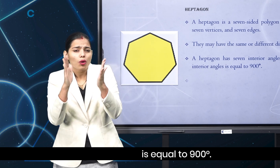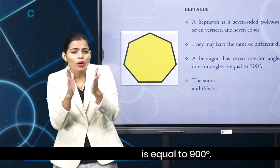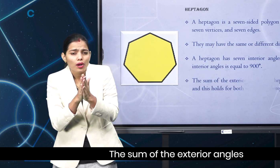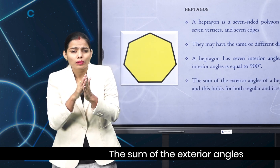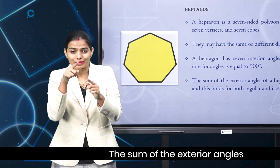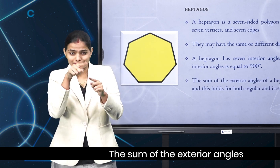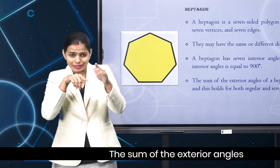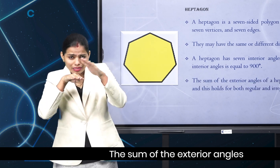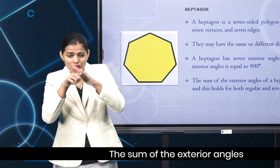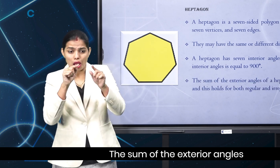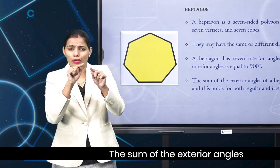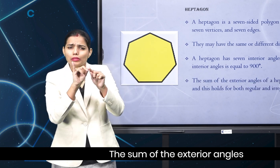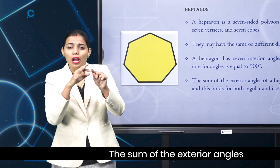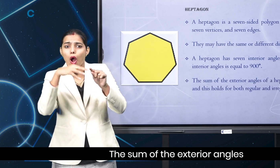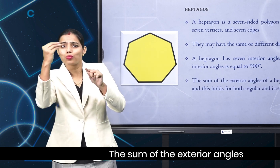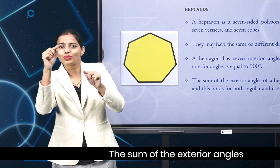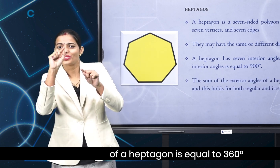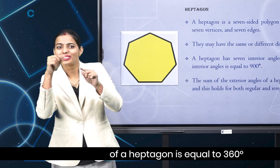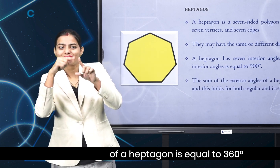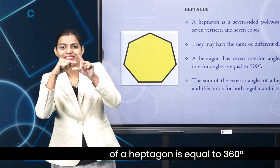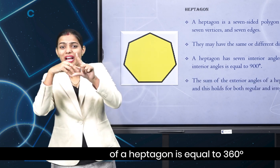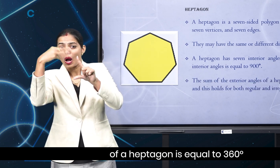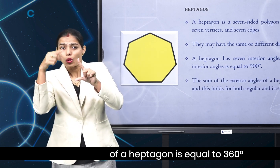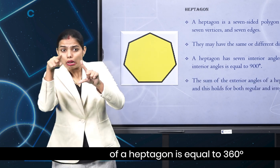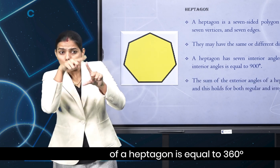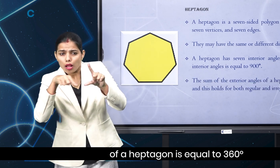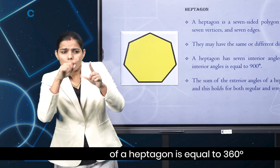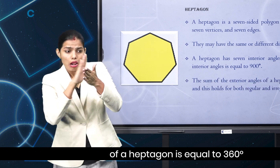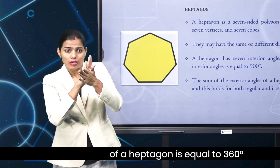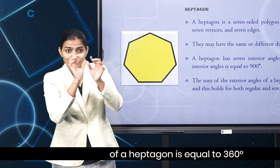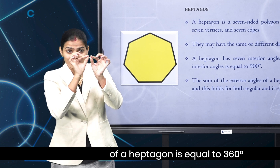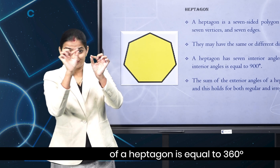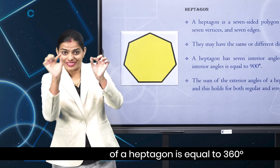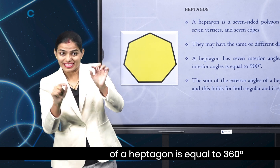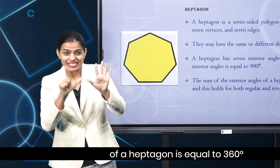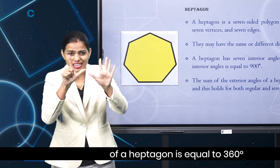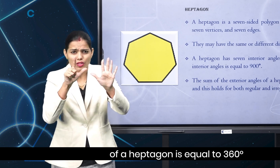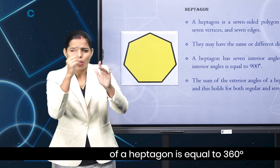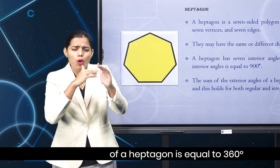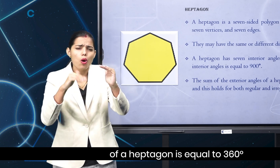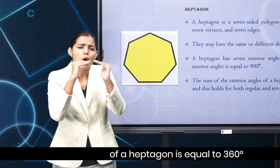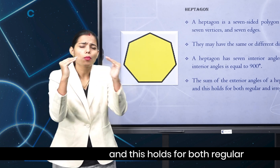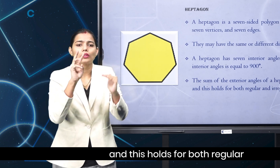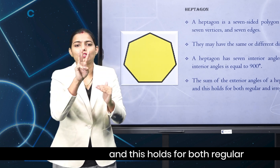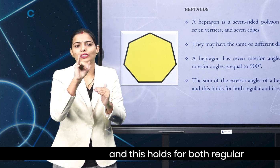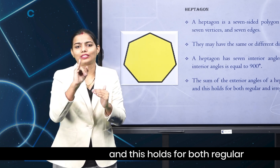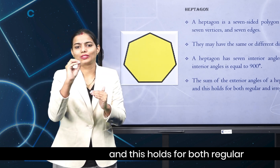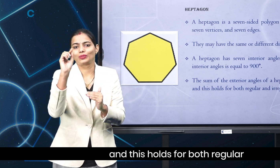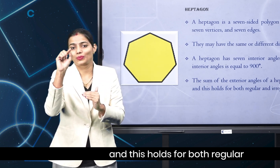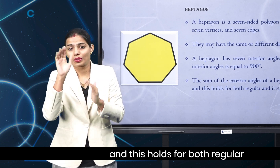The sum of the exterior angles of a heptagon is equal to 360 degrees and this holds for